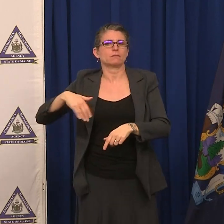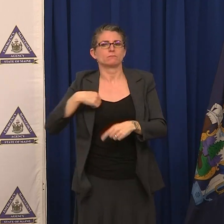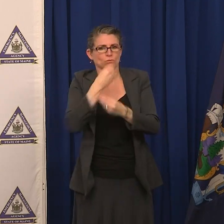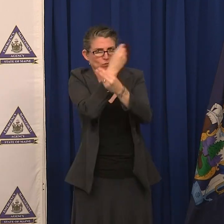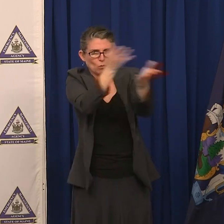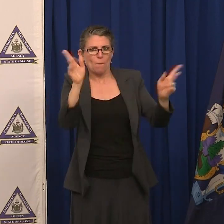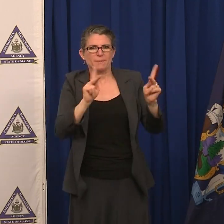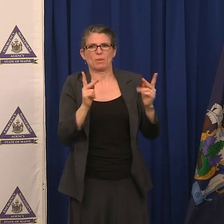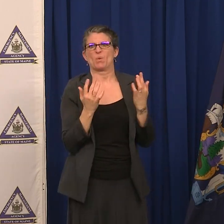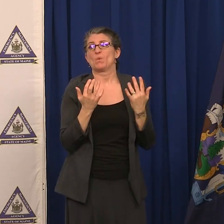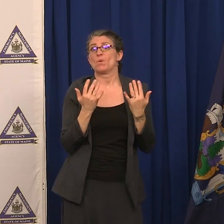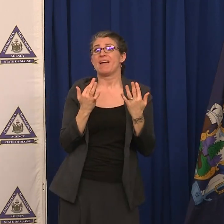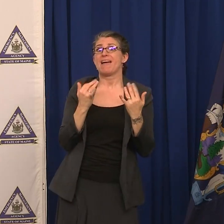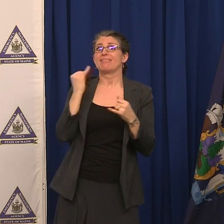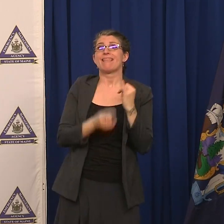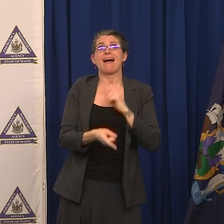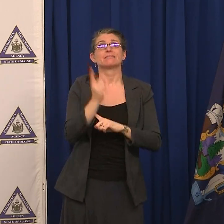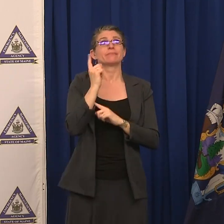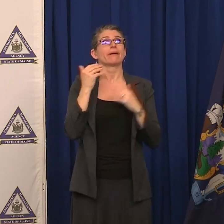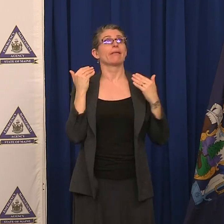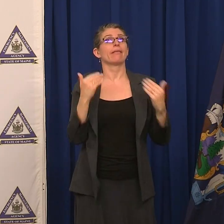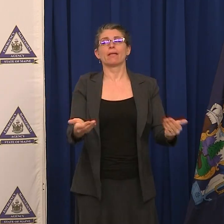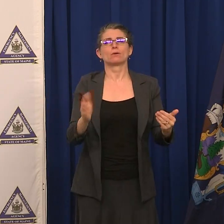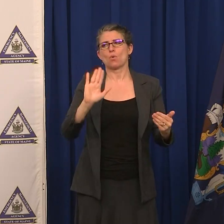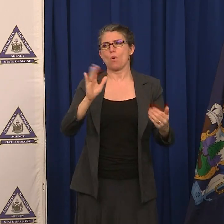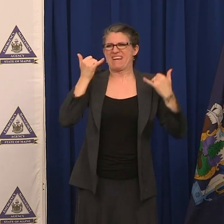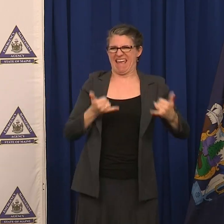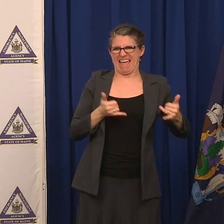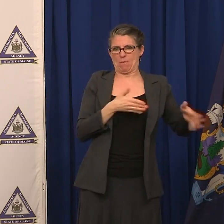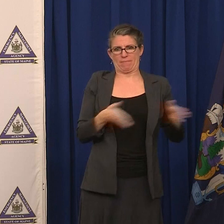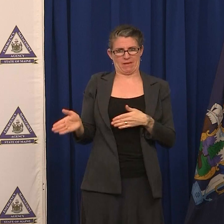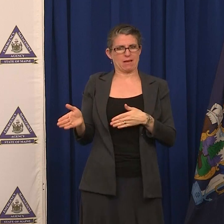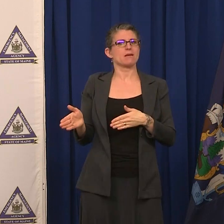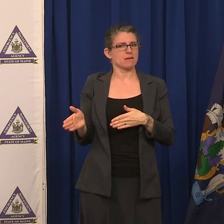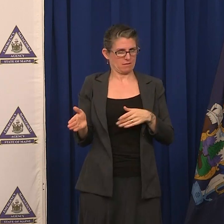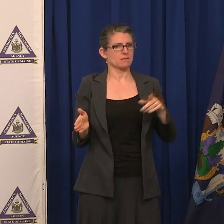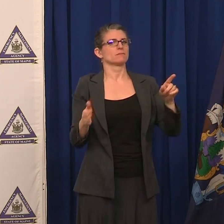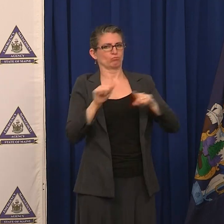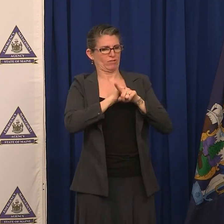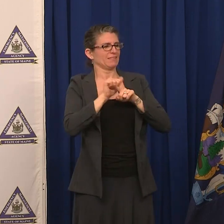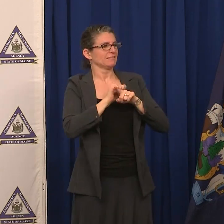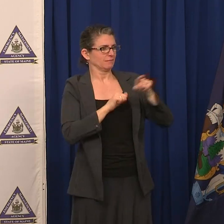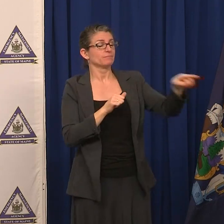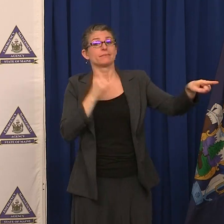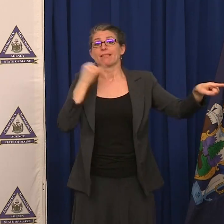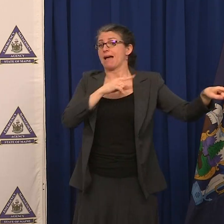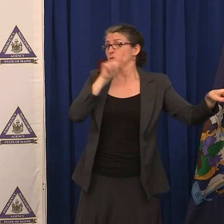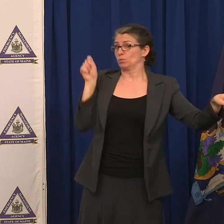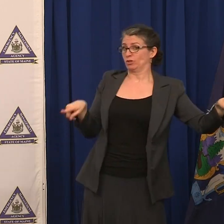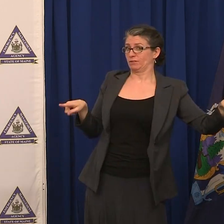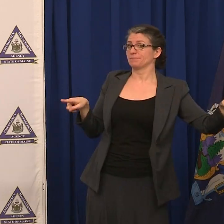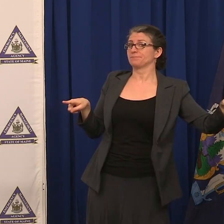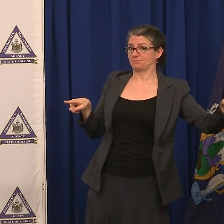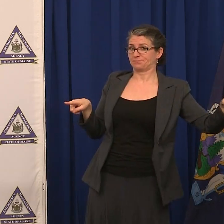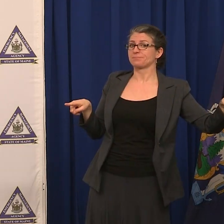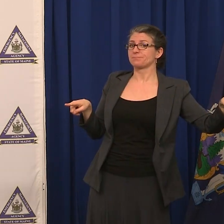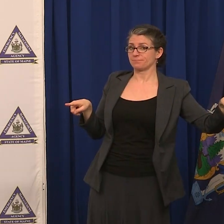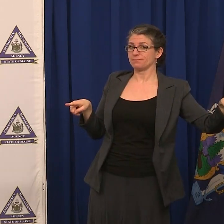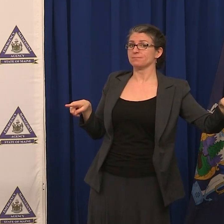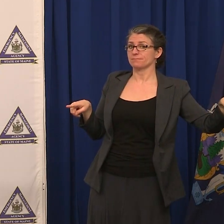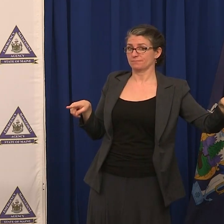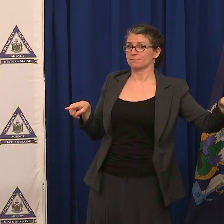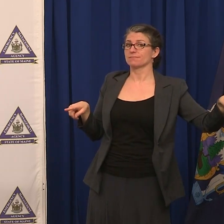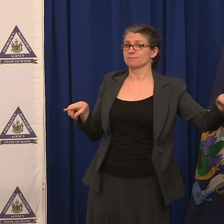modeling you've done about the true number of positive cases here in Maine compared to the number of positive cases that we know? Yep, so in